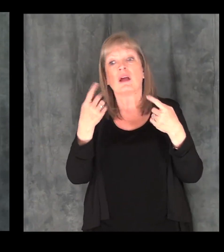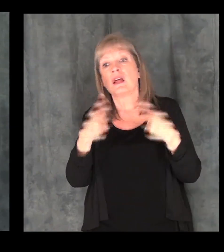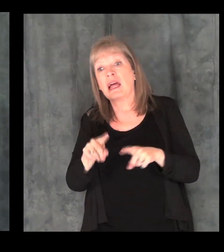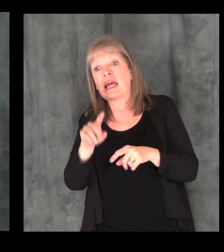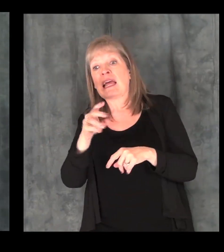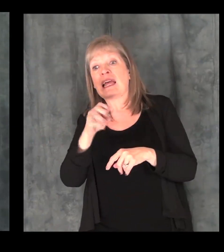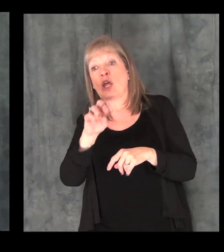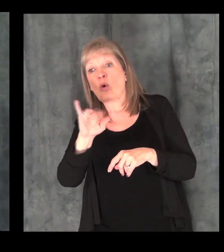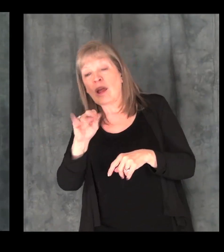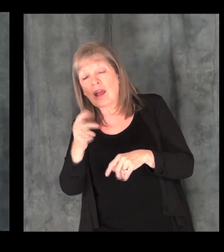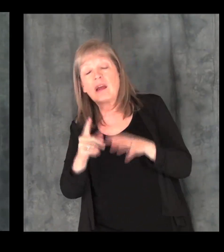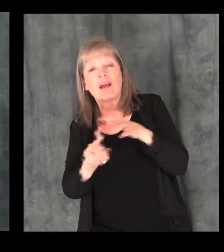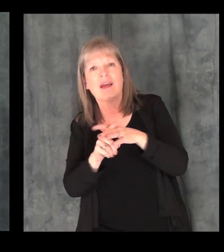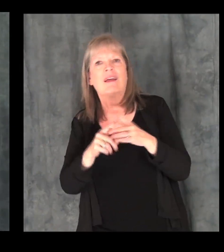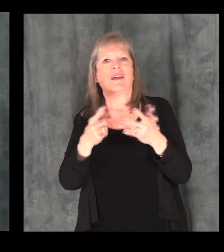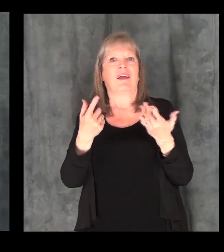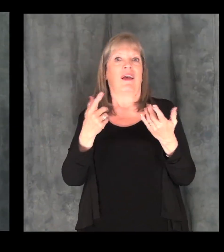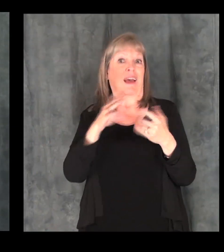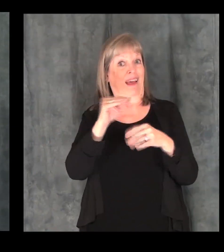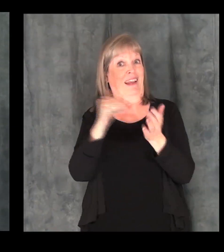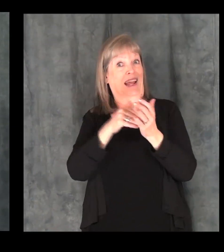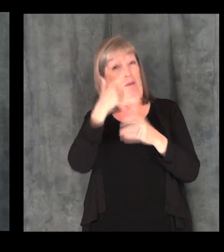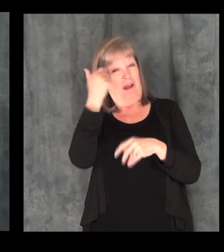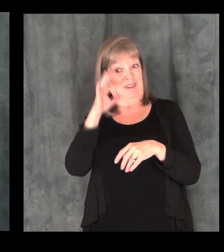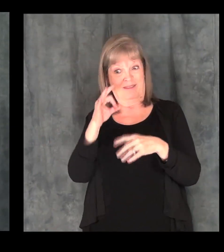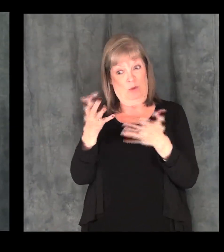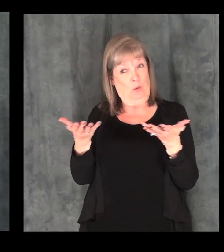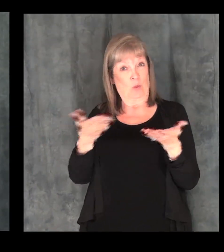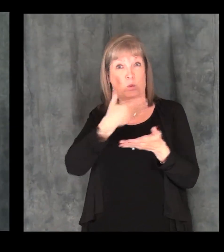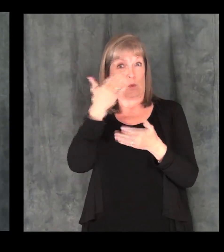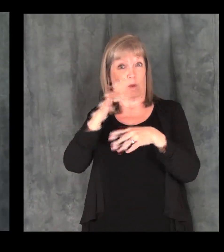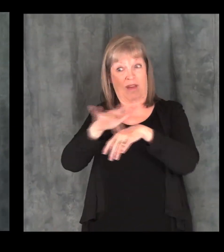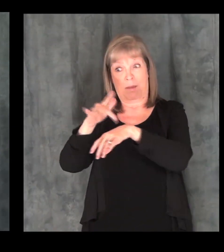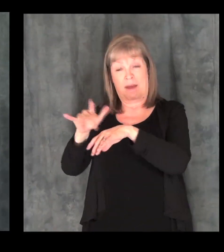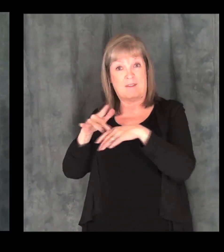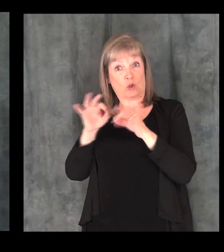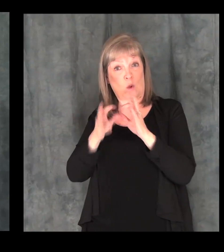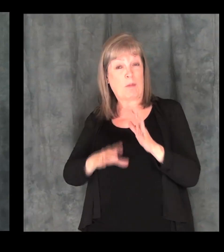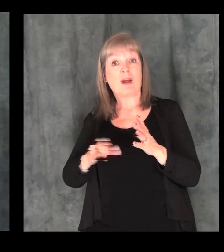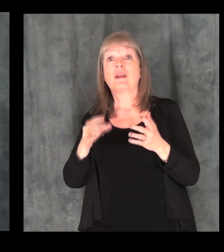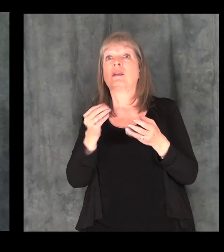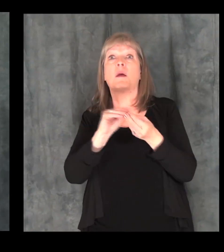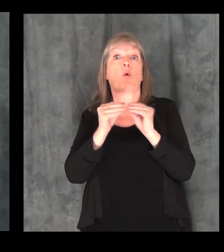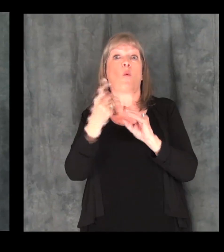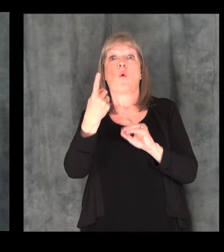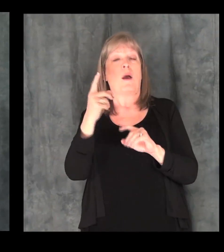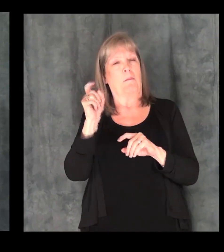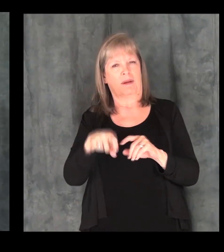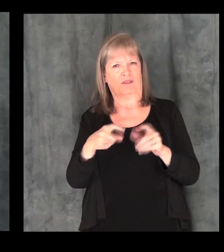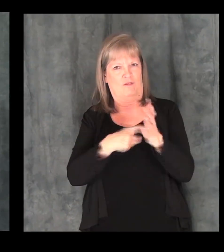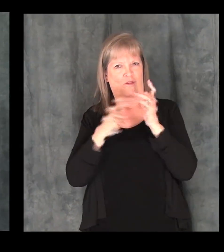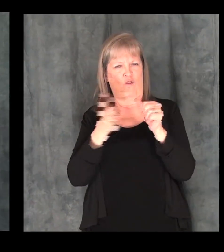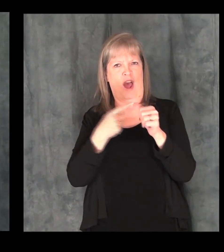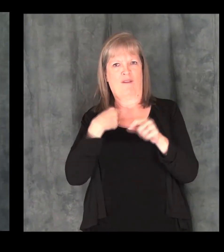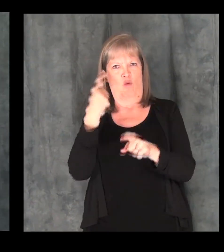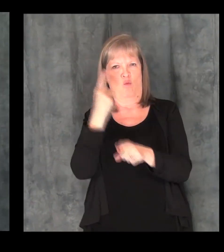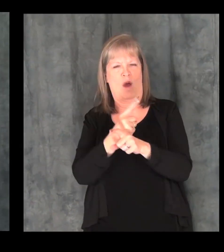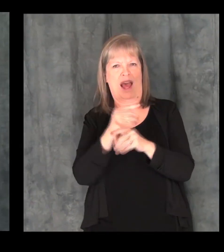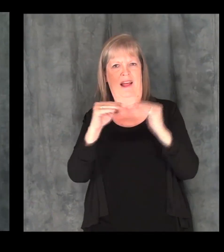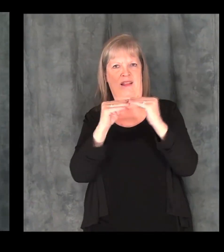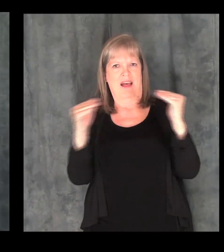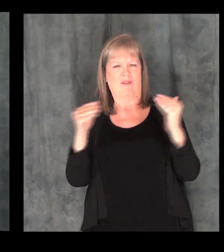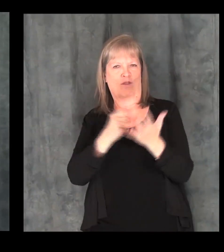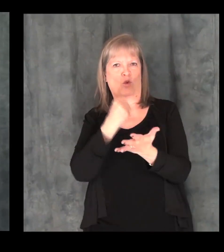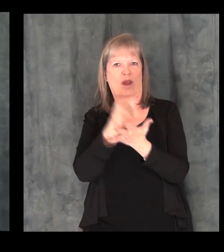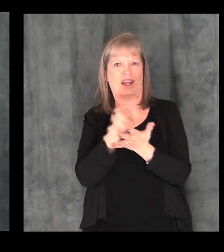because of the availability of interpreters, the key qualifier is that someone has the right level of accreditation. Ideally they'll